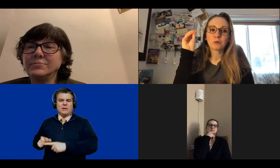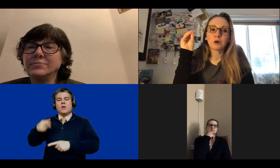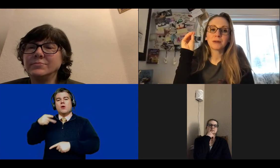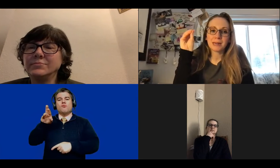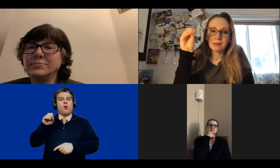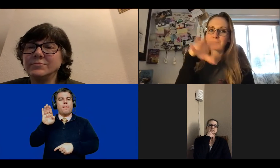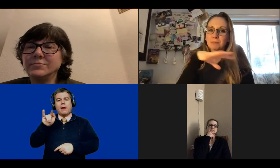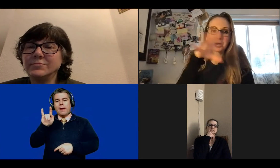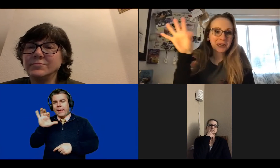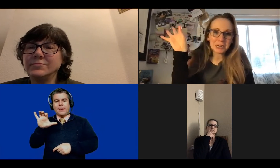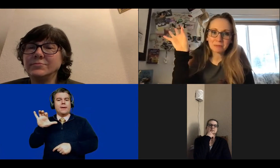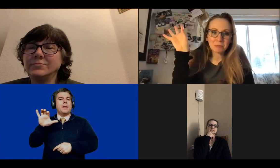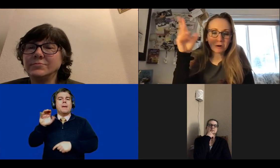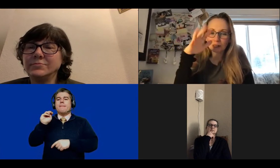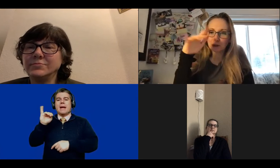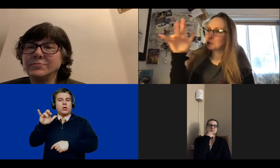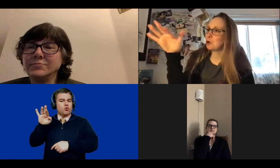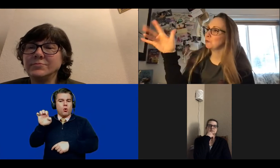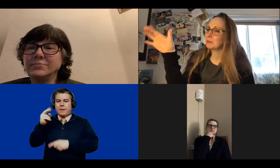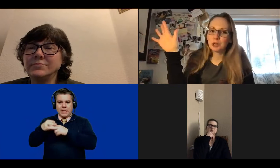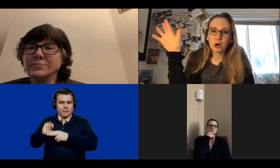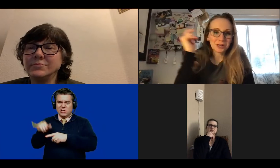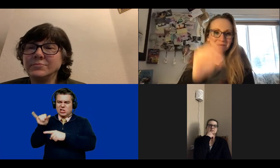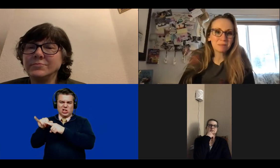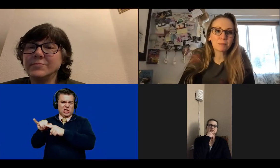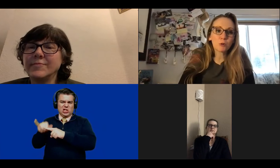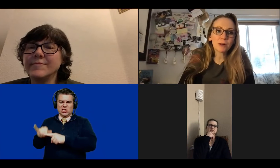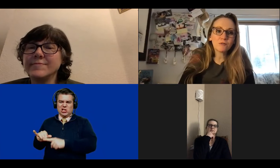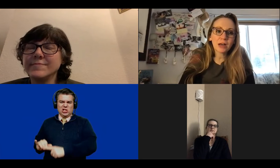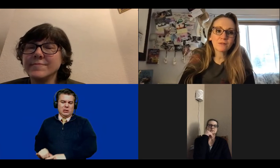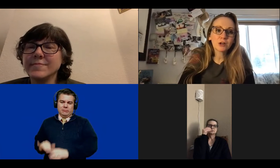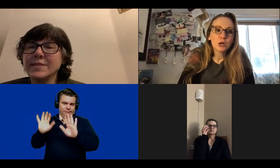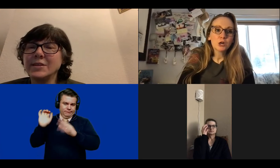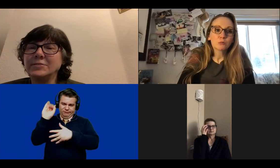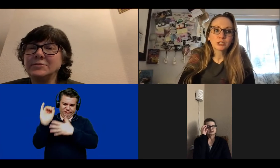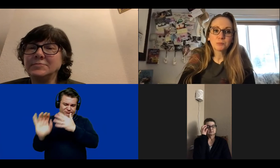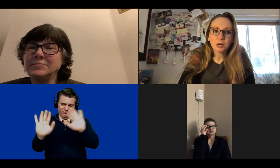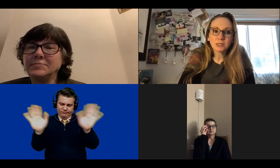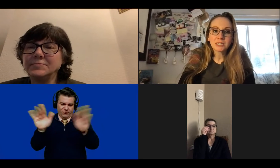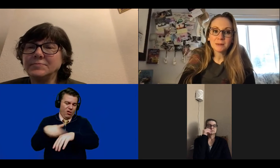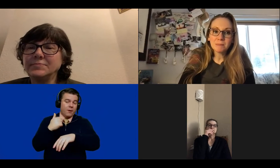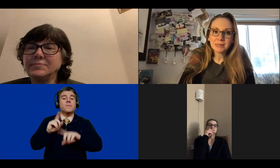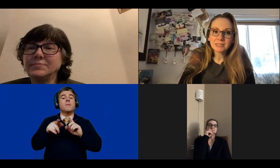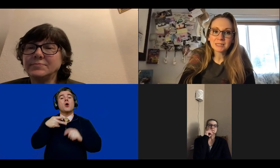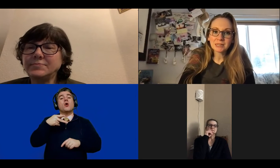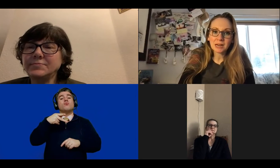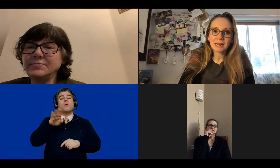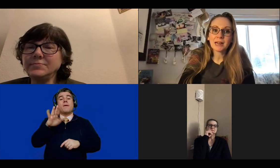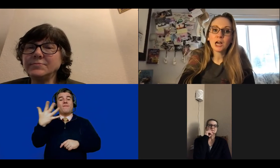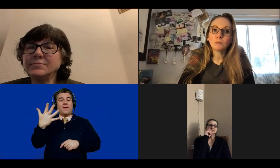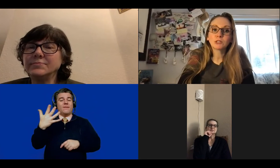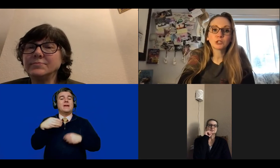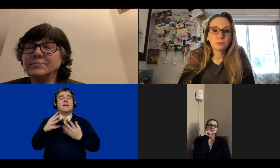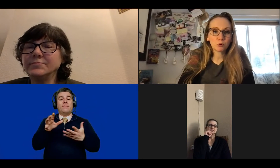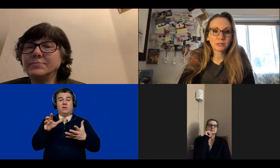probiotic microbe names. I'm not going to name them all because they're just all really long, but PROBIO5 responds to imbalances in the gut